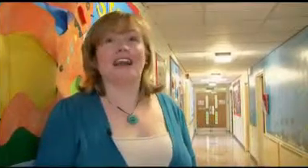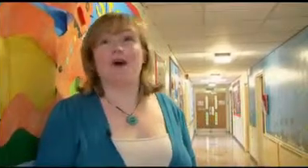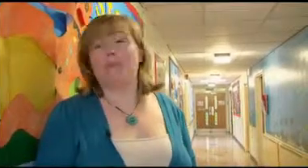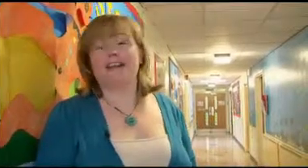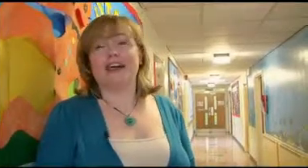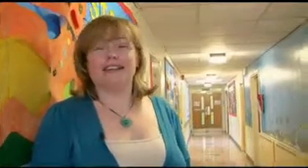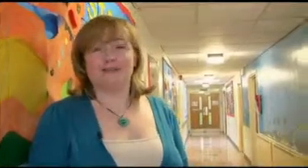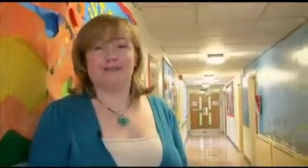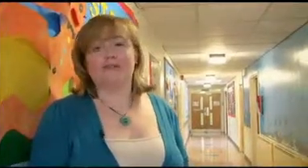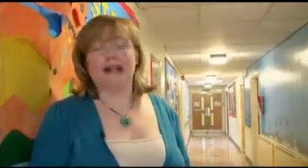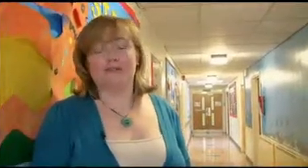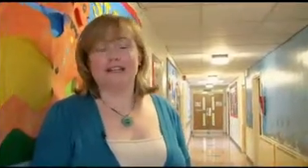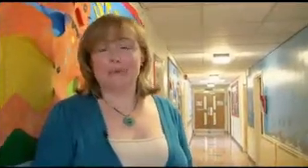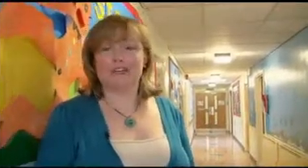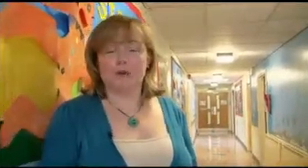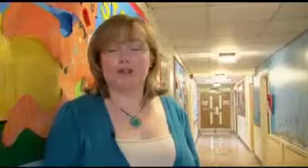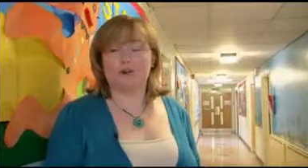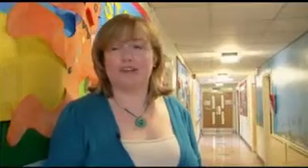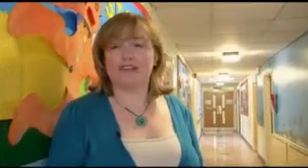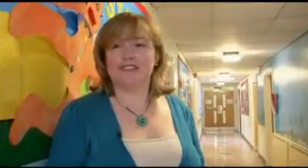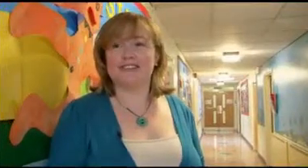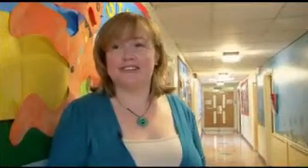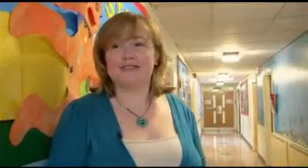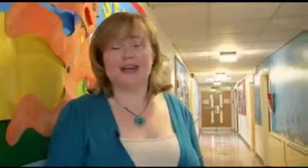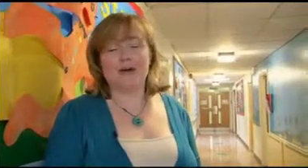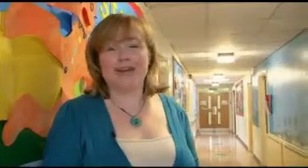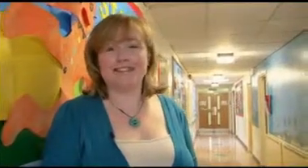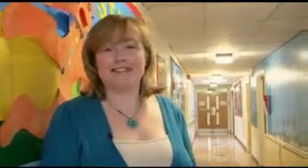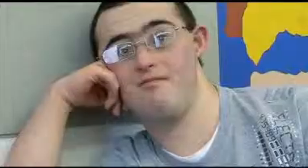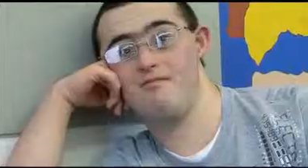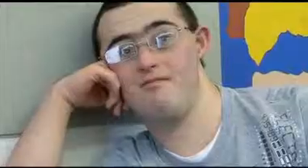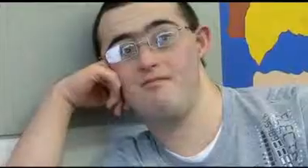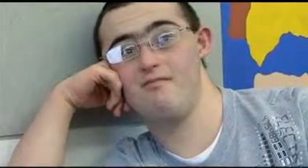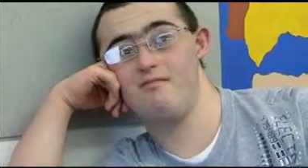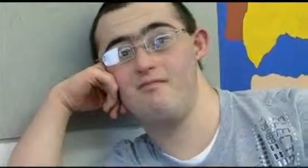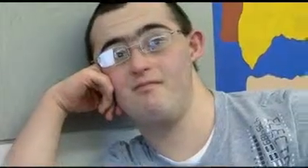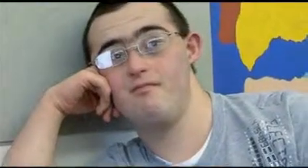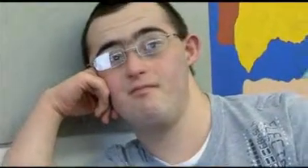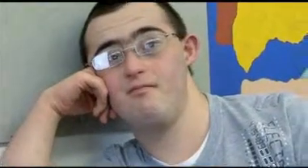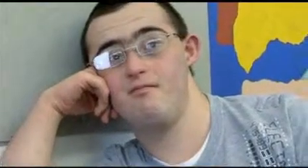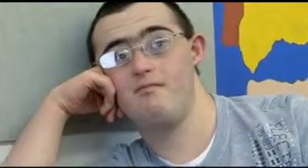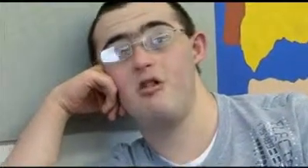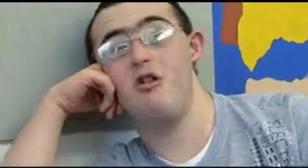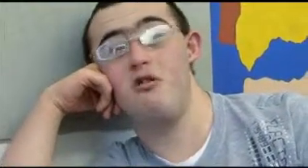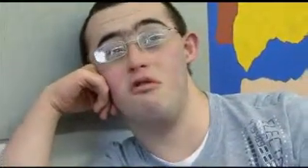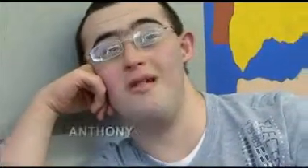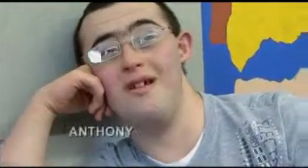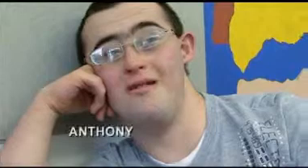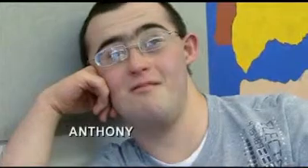like quite a bad night and a lack of sleep, but she always comes in and just gives it her best. What's Miss like? Lovely.